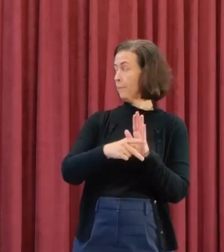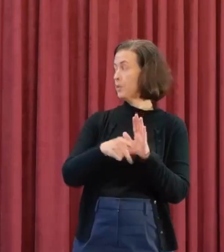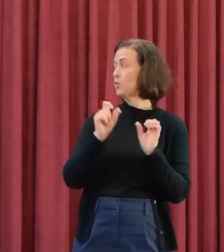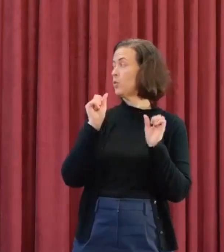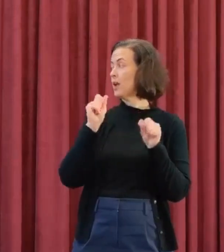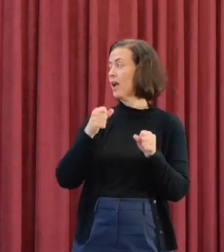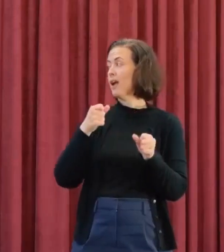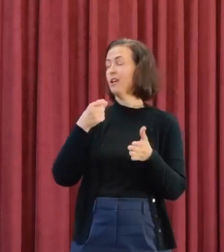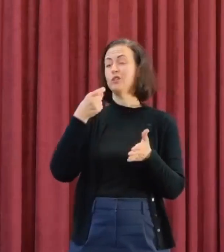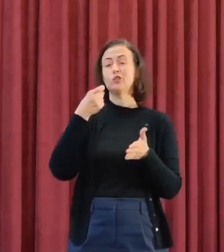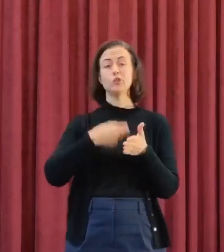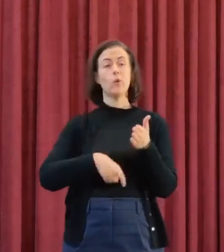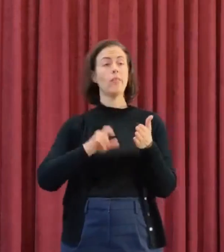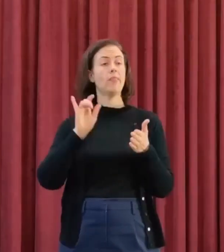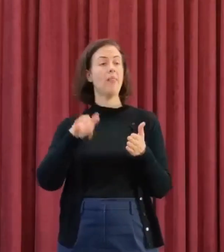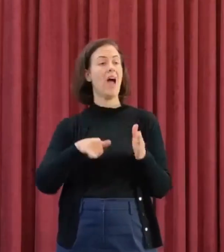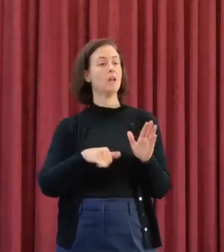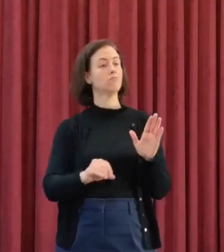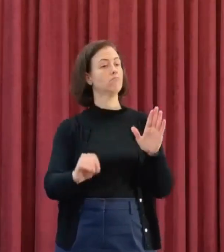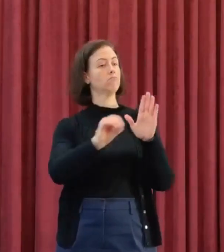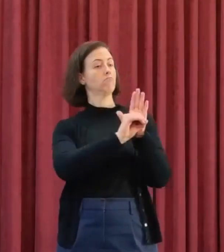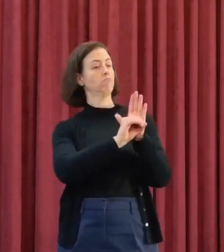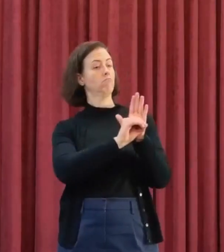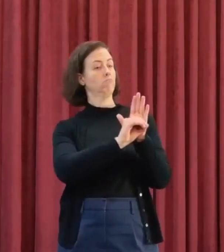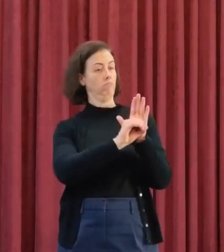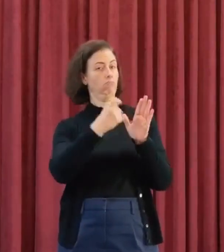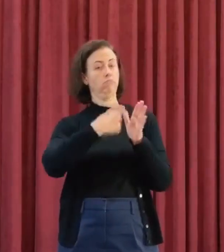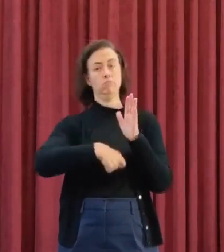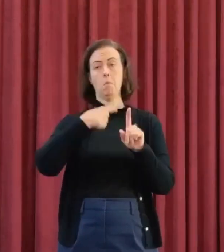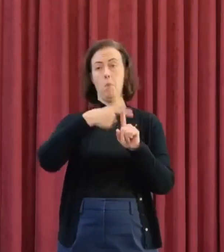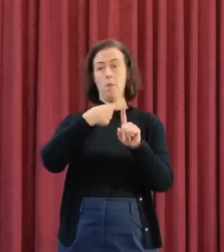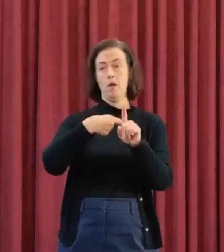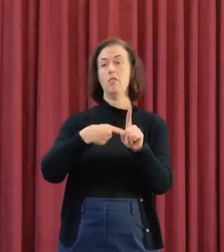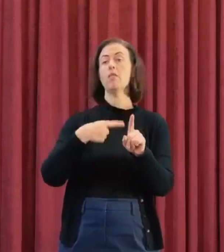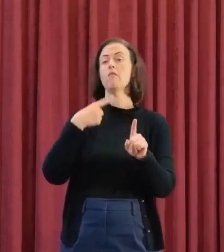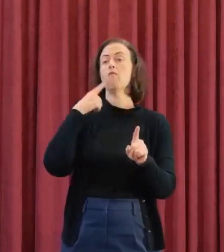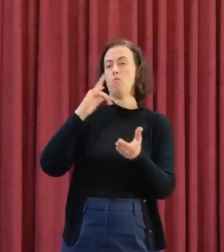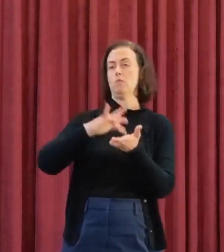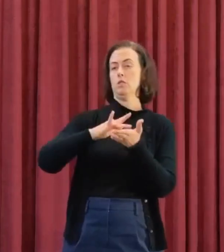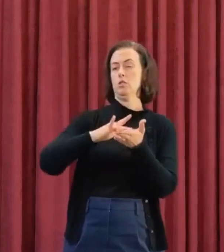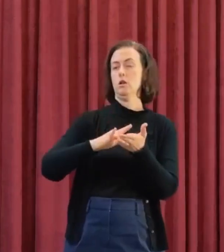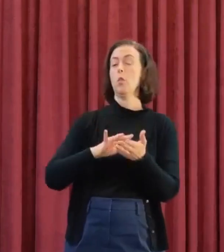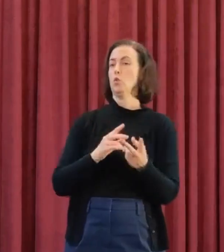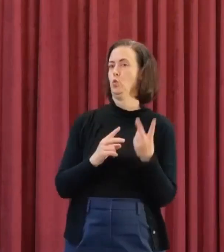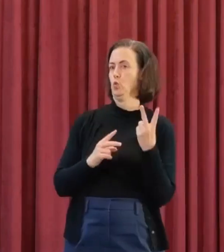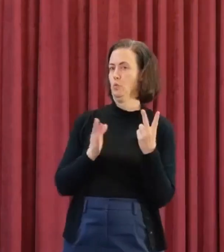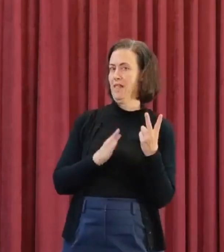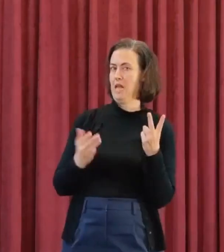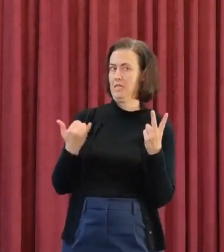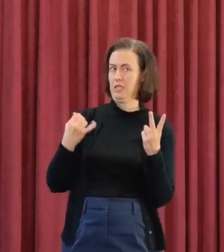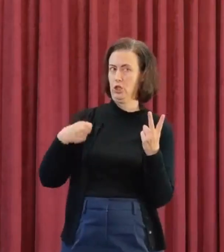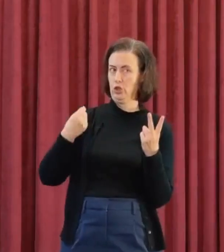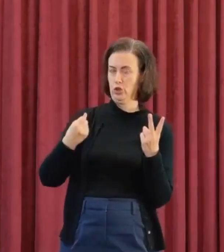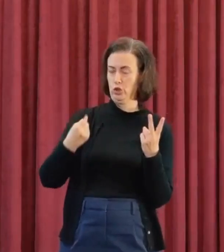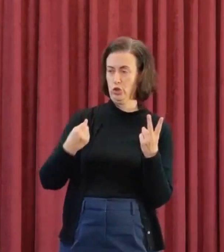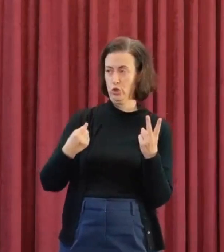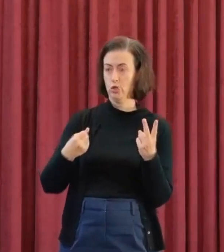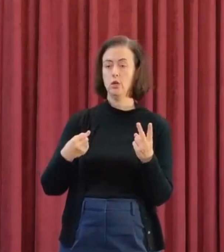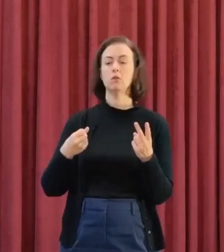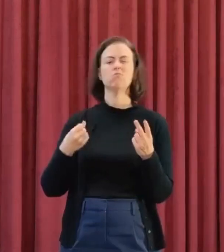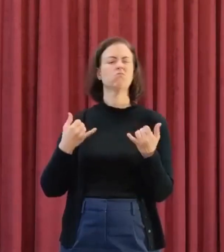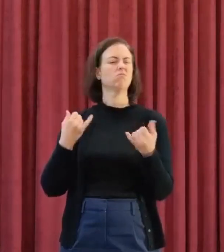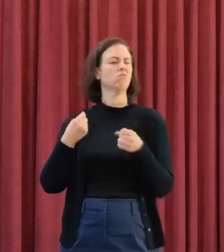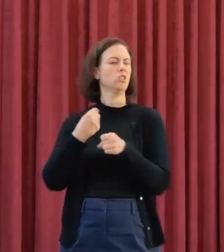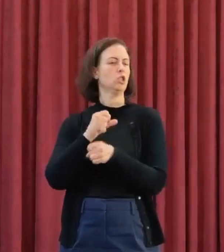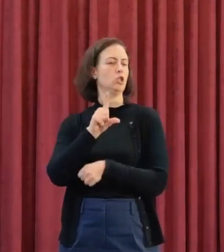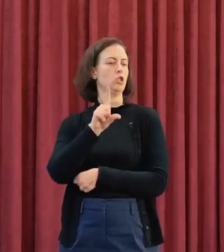$0 monthly premium drug plan, and there are 2 plans available this year. And in